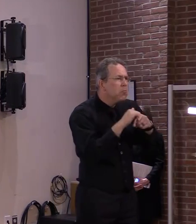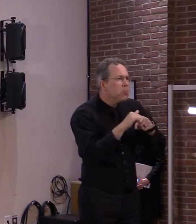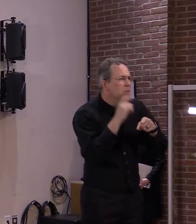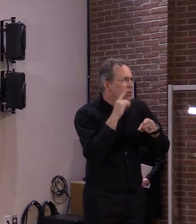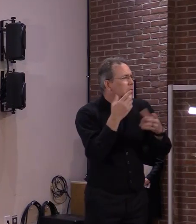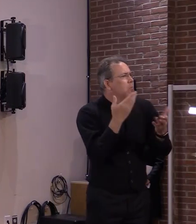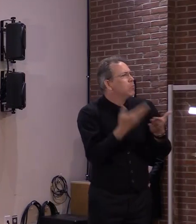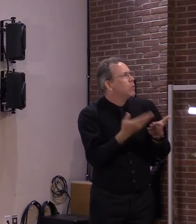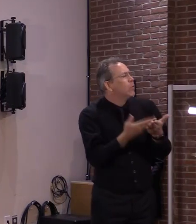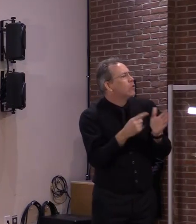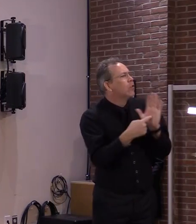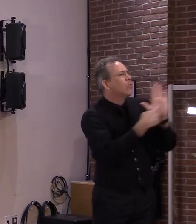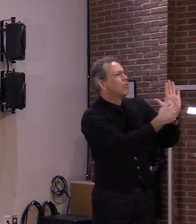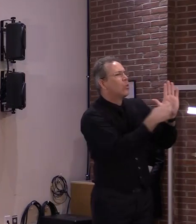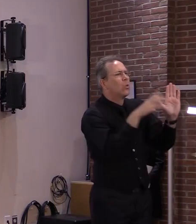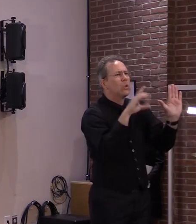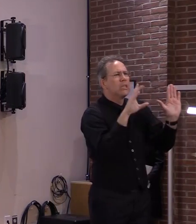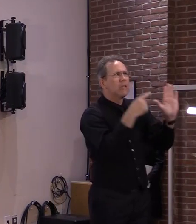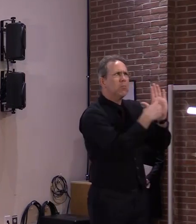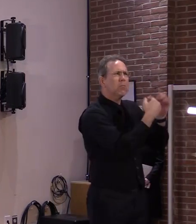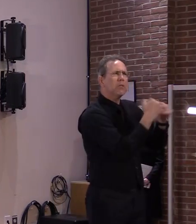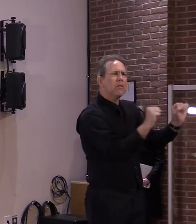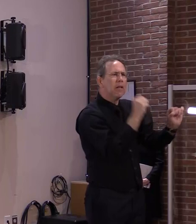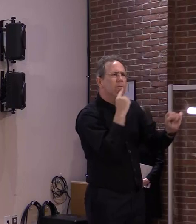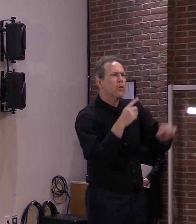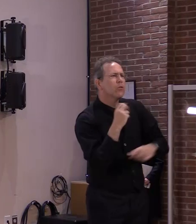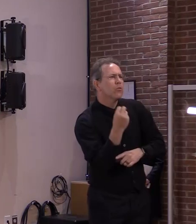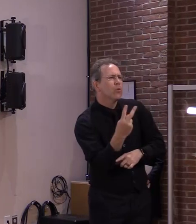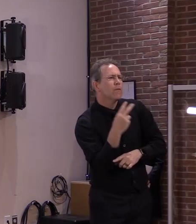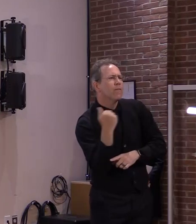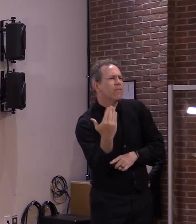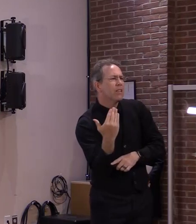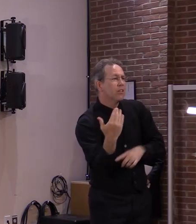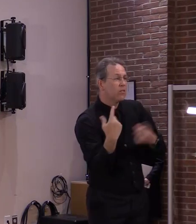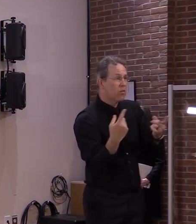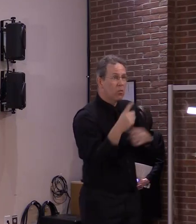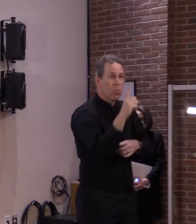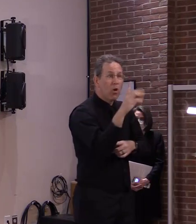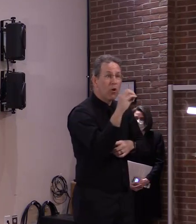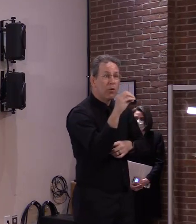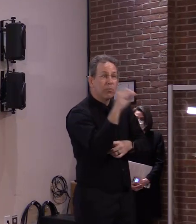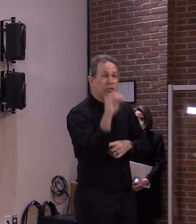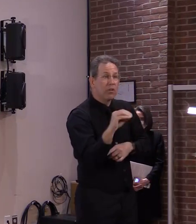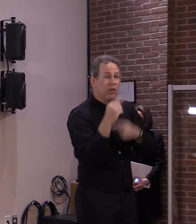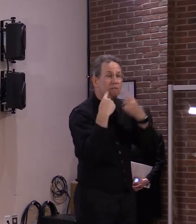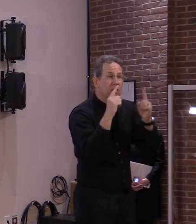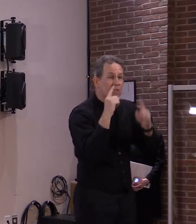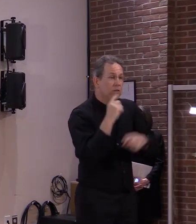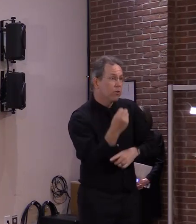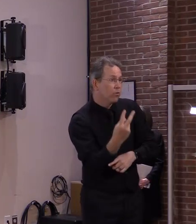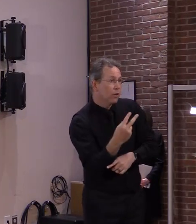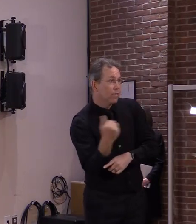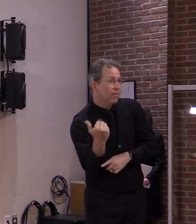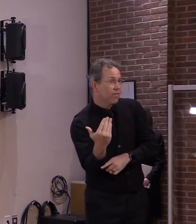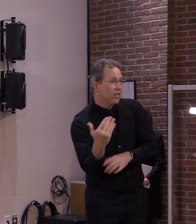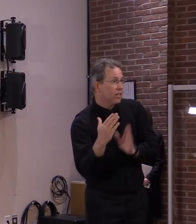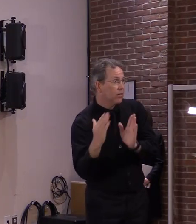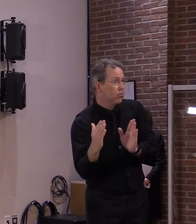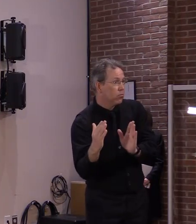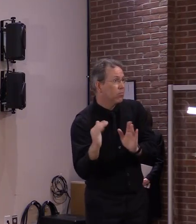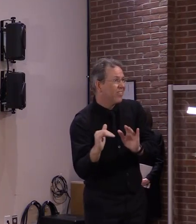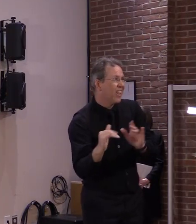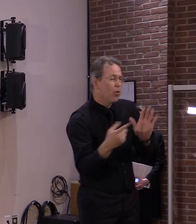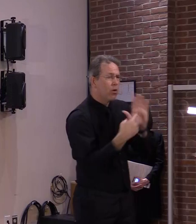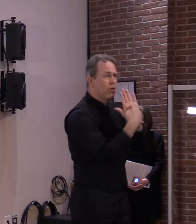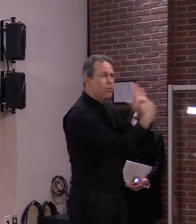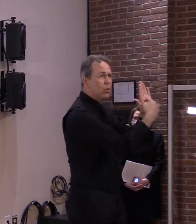almost 100% effective in younger teenagers ages 12 to 15. The data